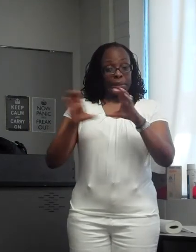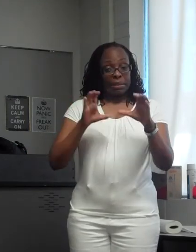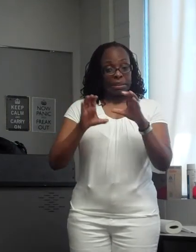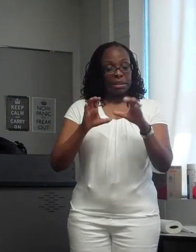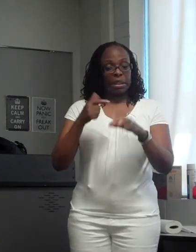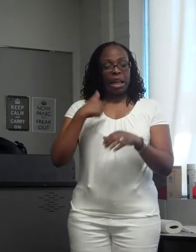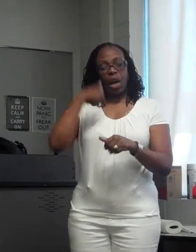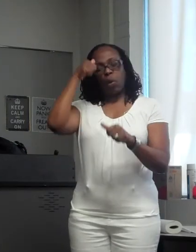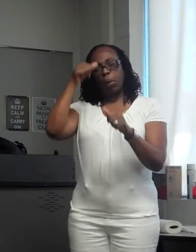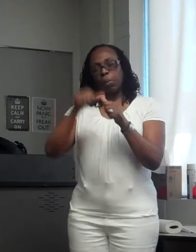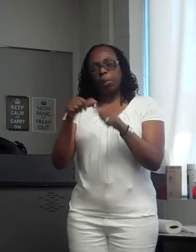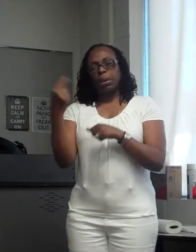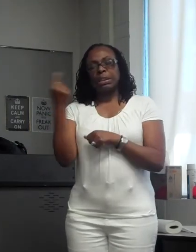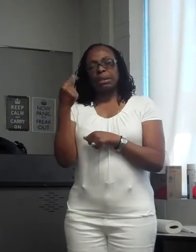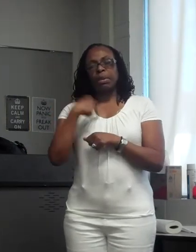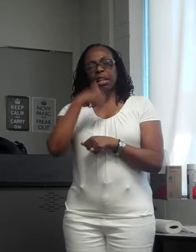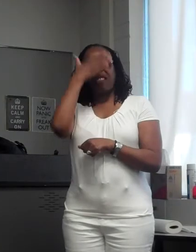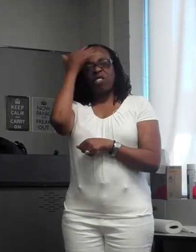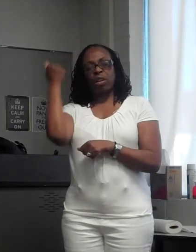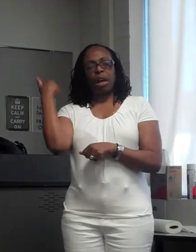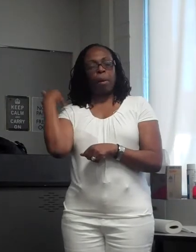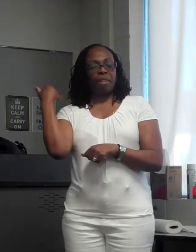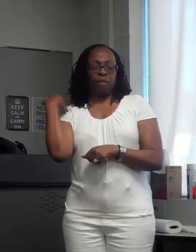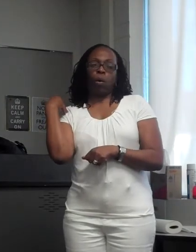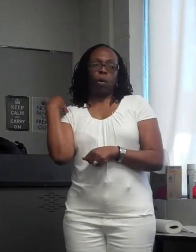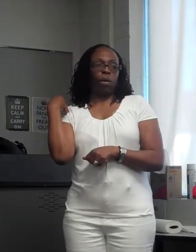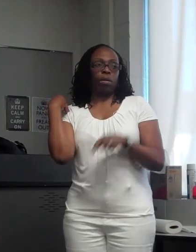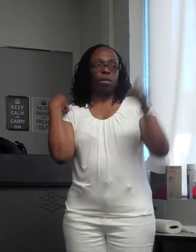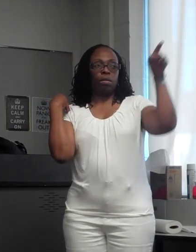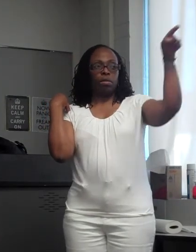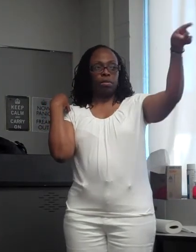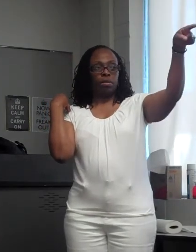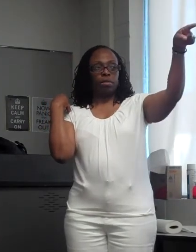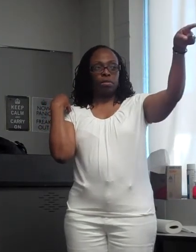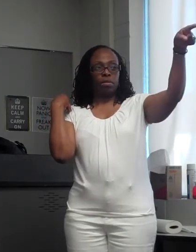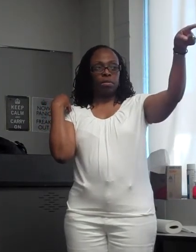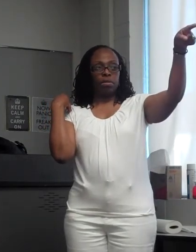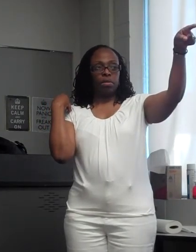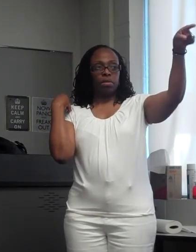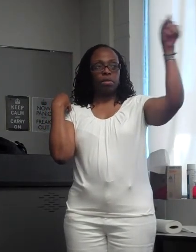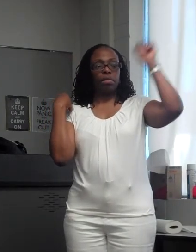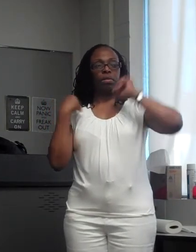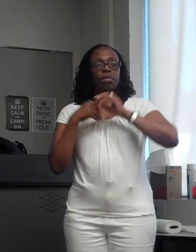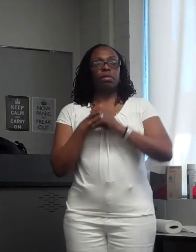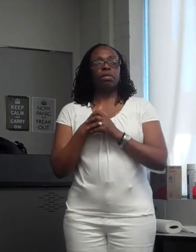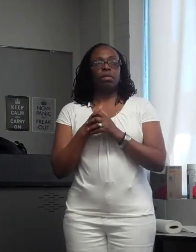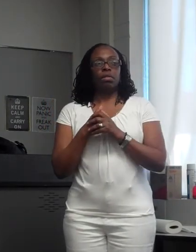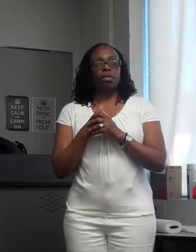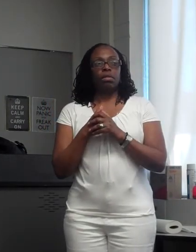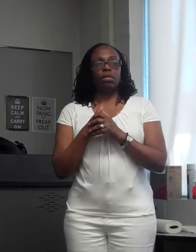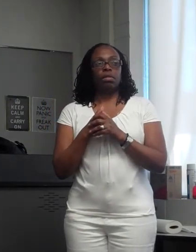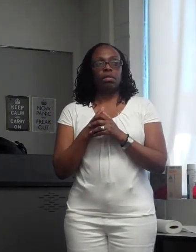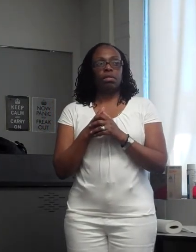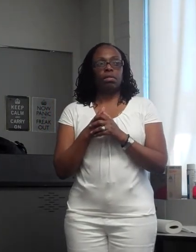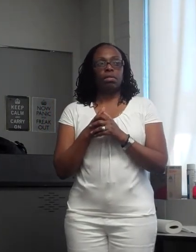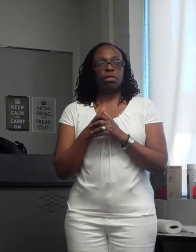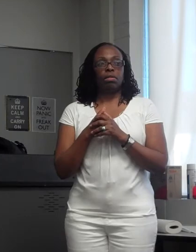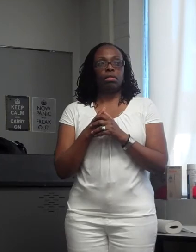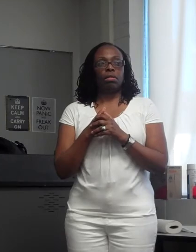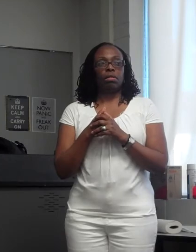what? So I won't do that. So they say you should. Oh, sorry. So they say you shouldn't have above and beyond what is going to be needed for that.